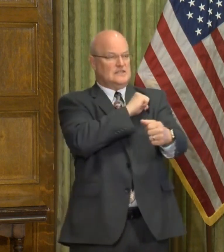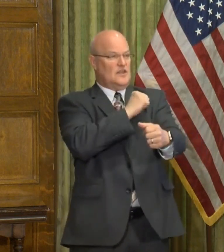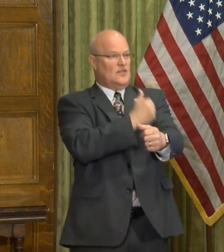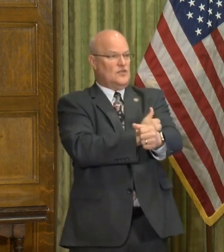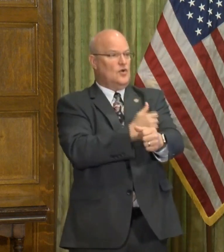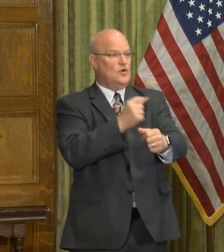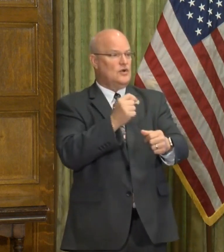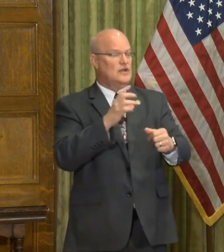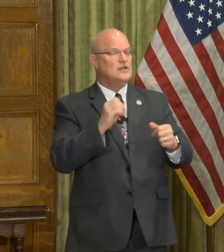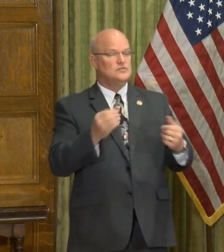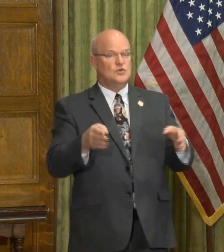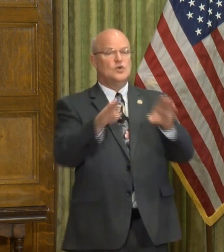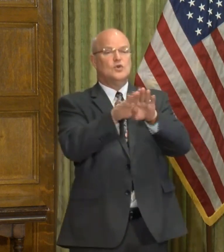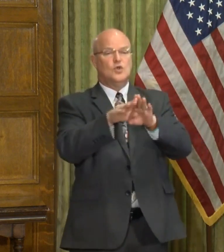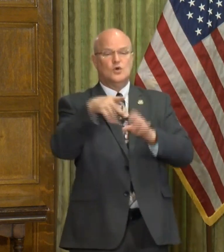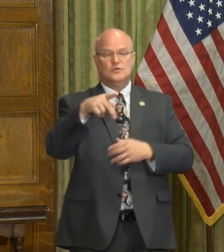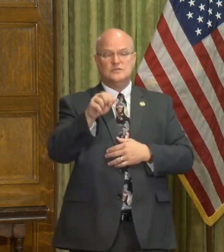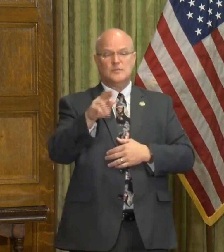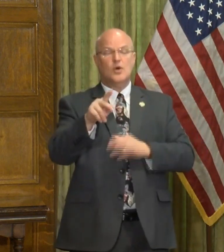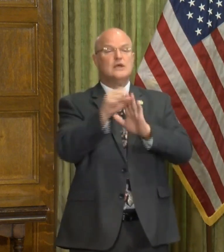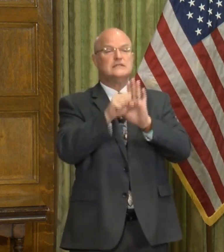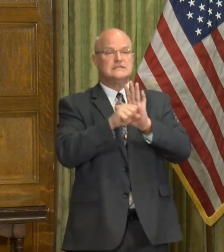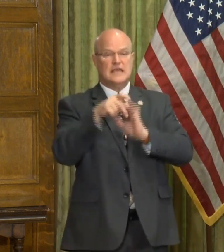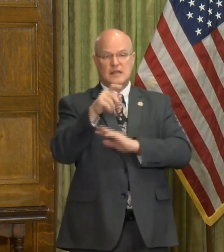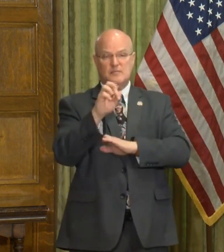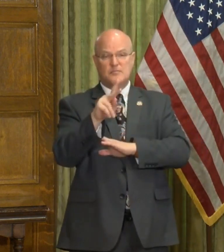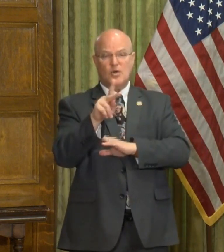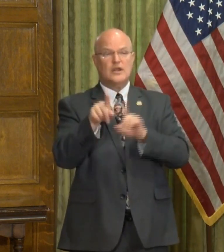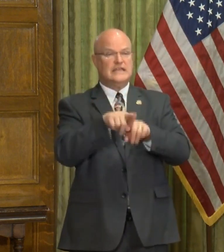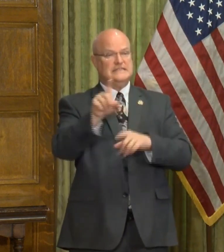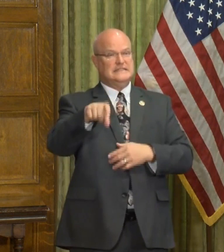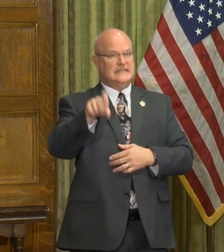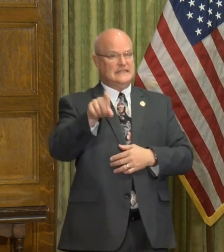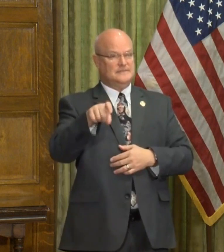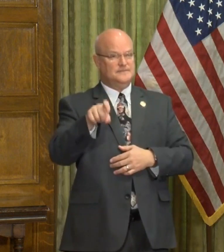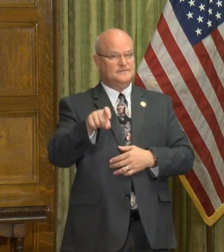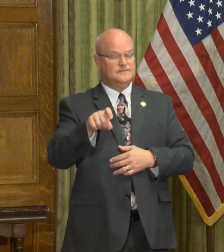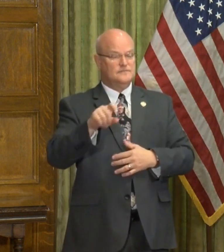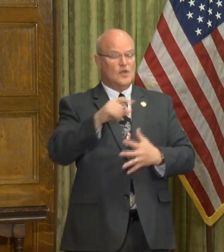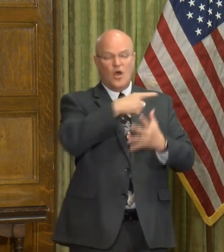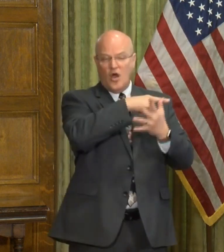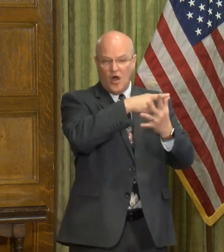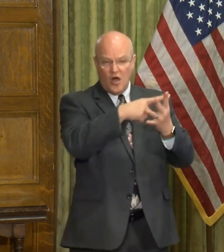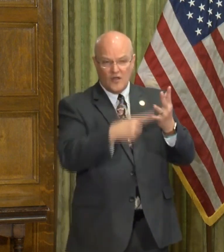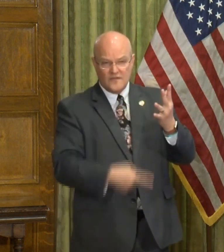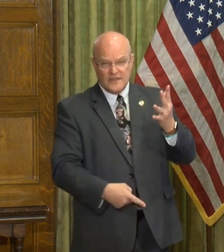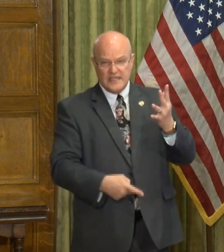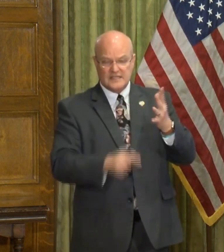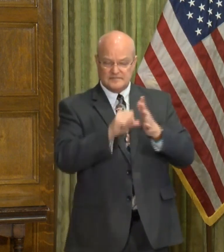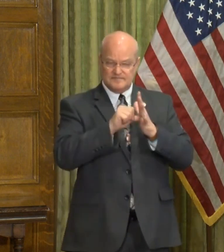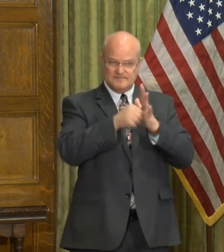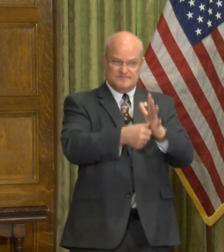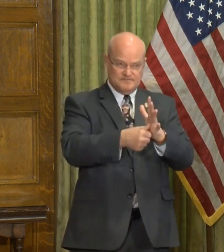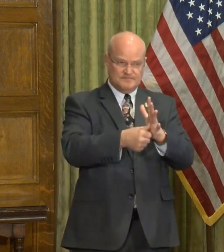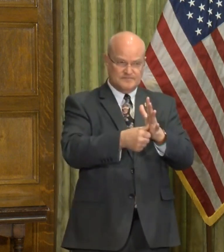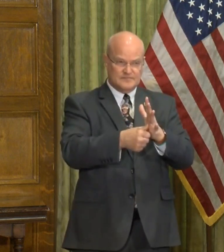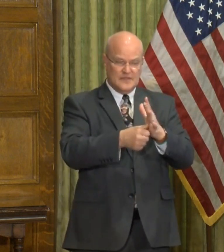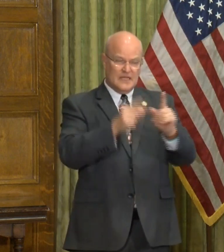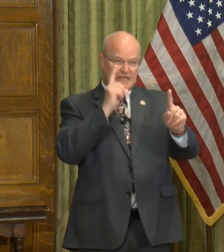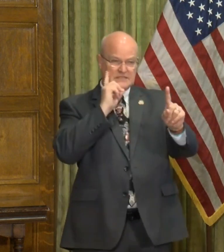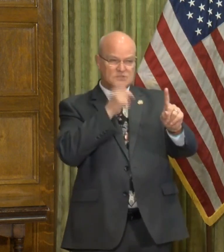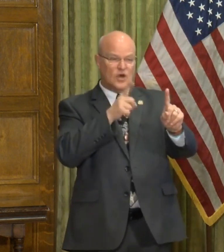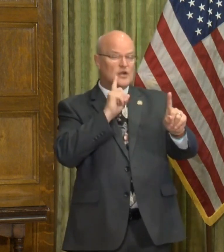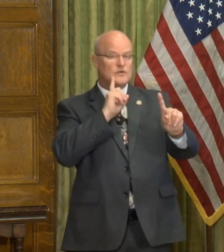she has authority to close a state park as needed. So all of these are areas of emphasis